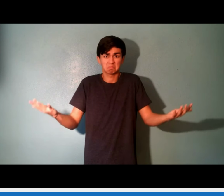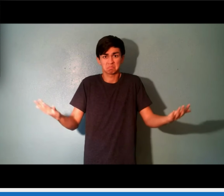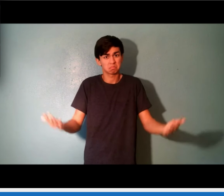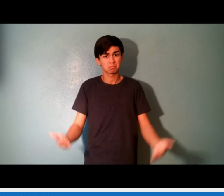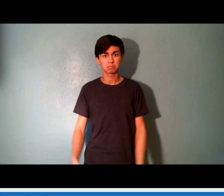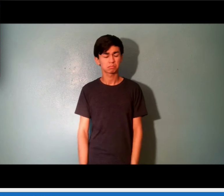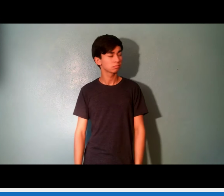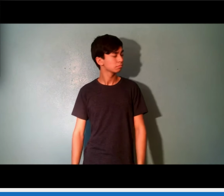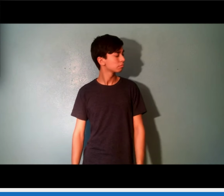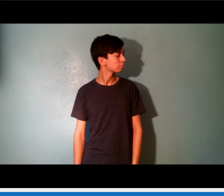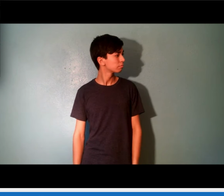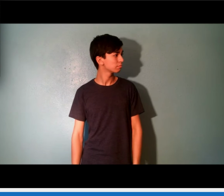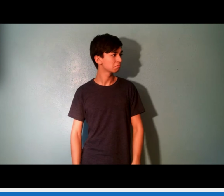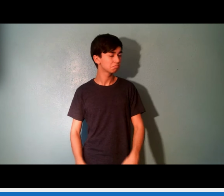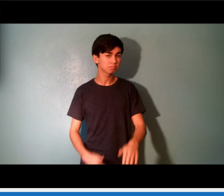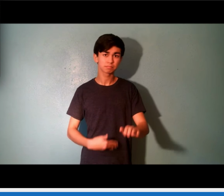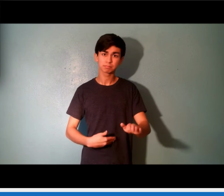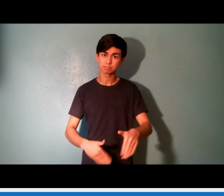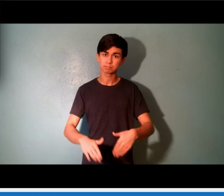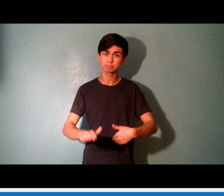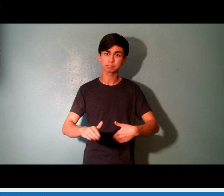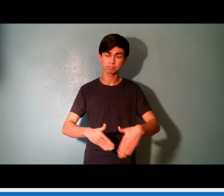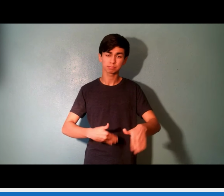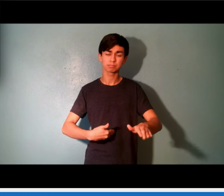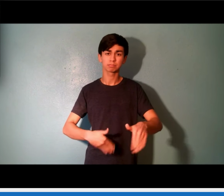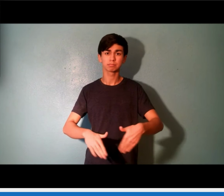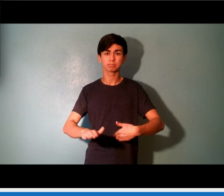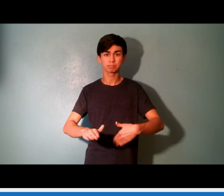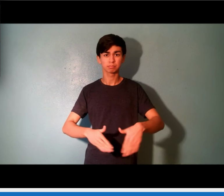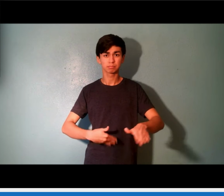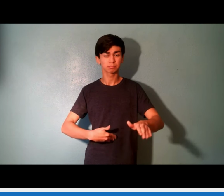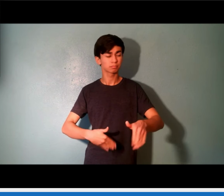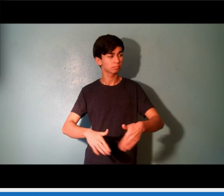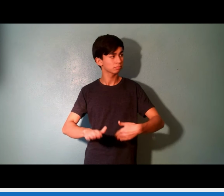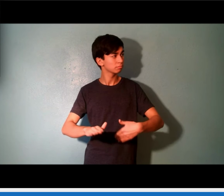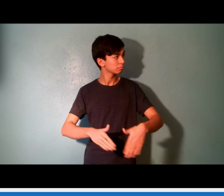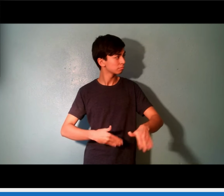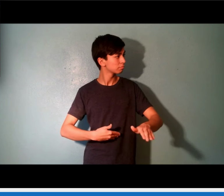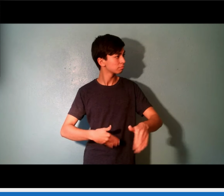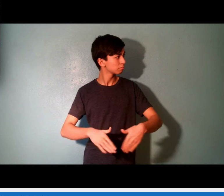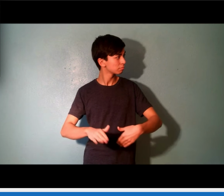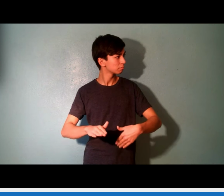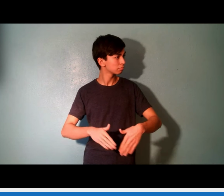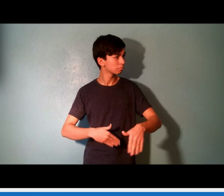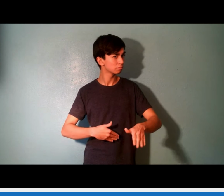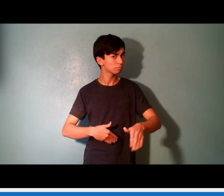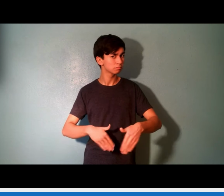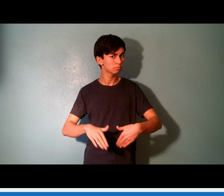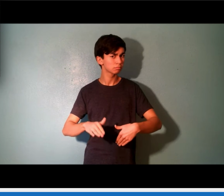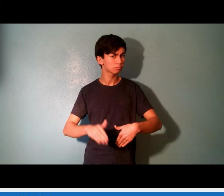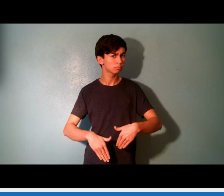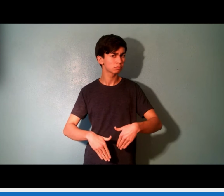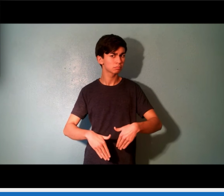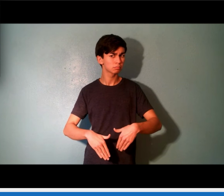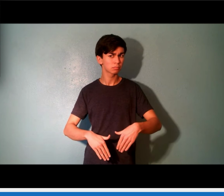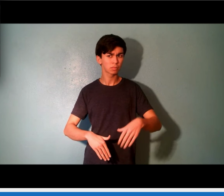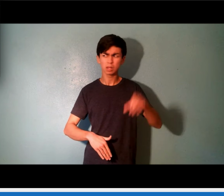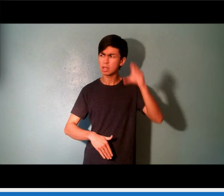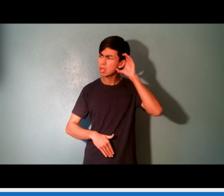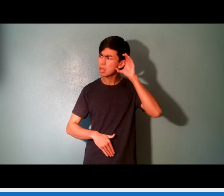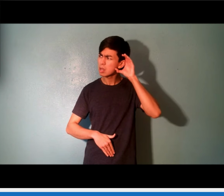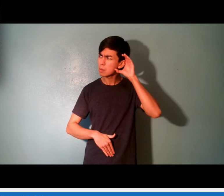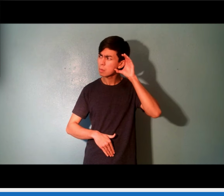There's no children. So he's using his non-manual markers to represent his feelings and meanings. Still